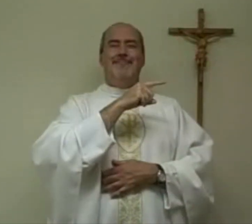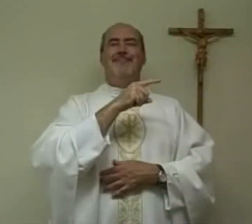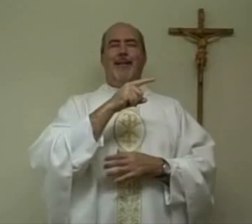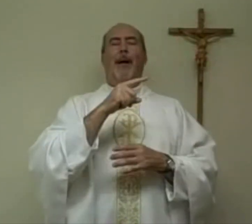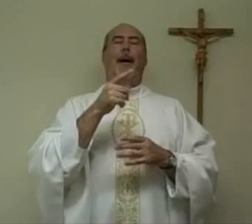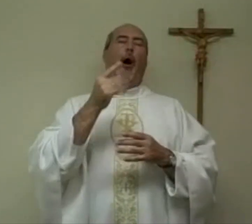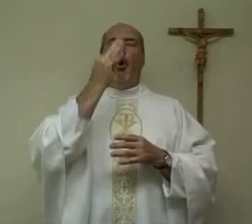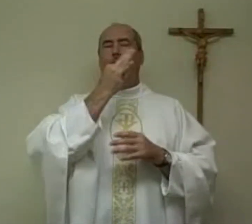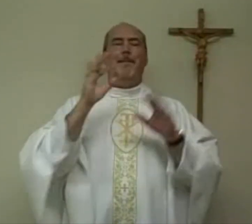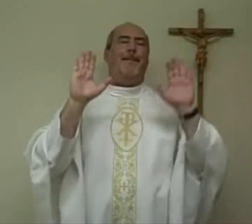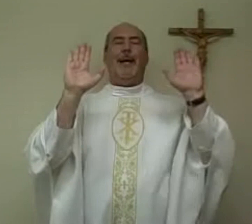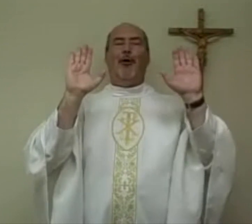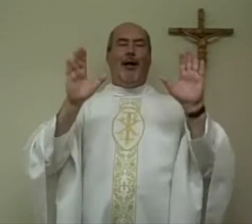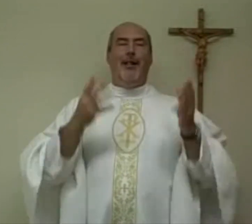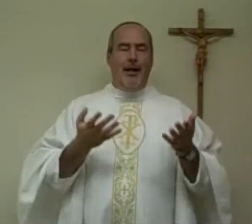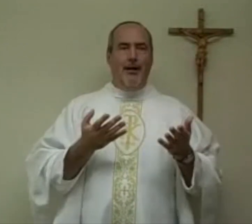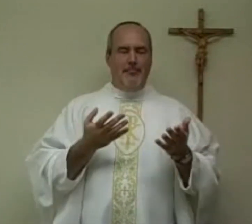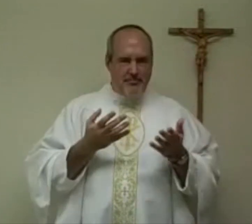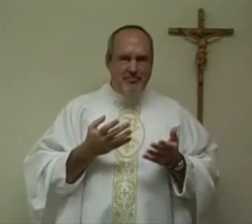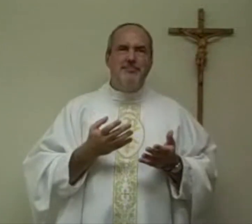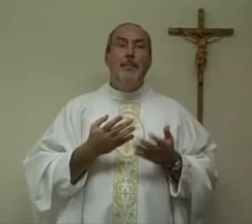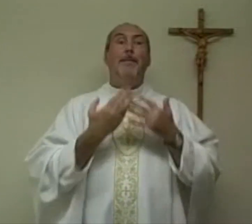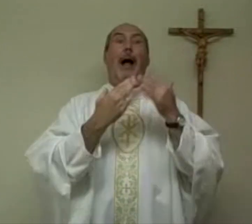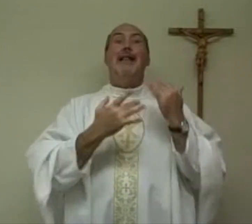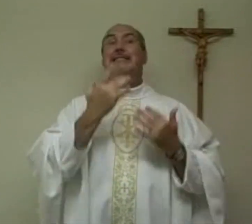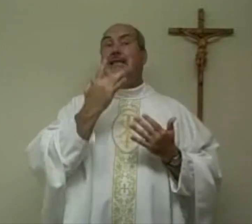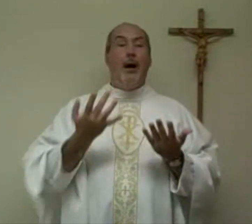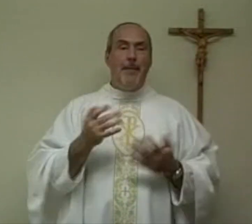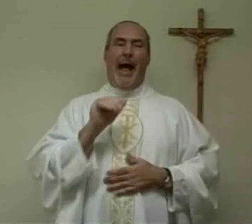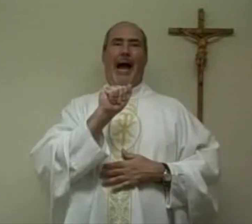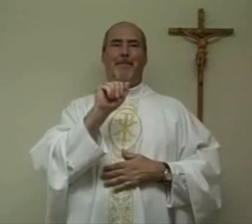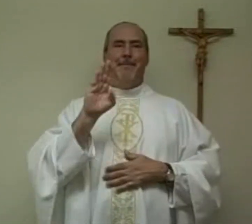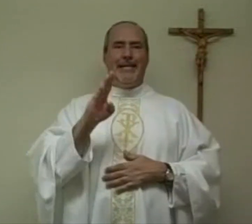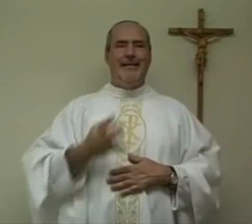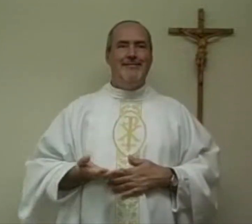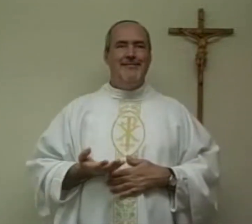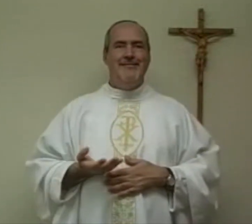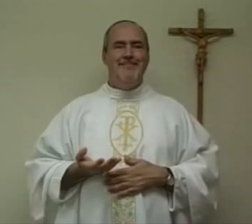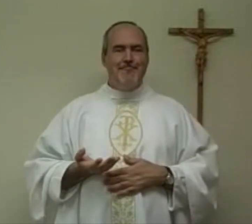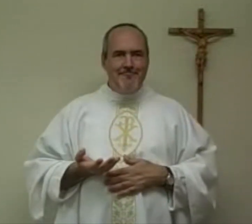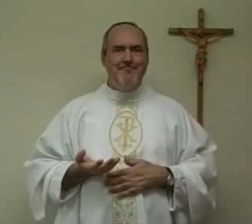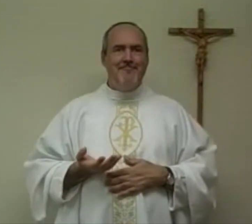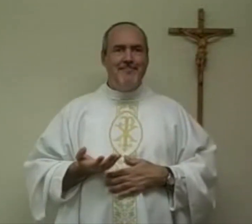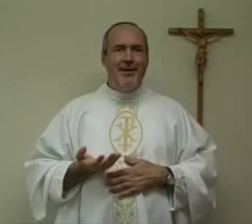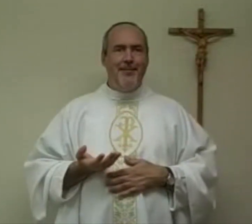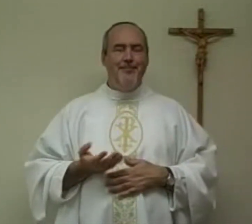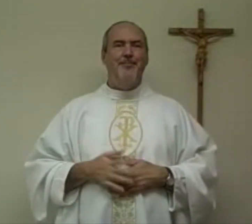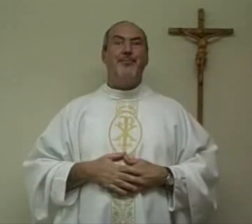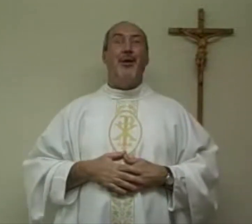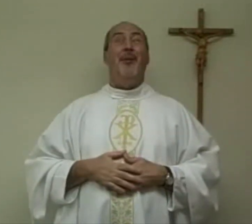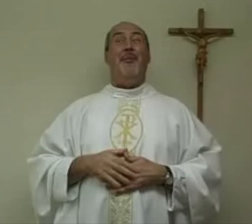other Eucharistic miracles like that have happened, the blood type for all of those was also